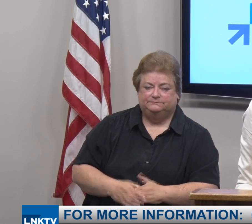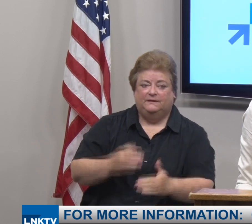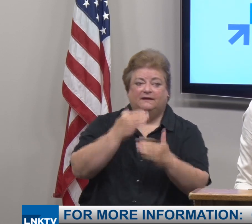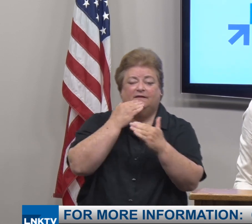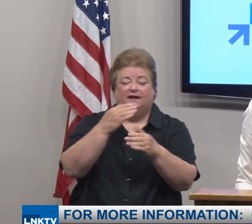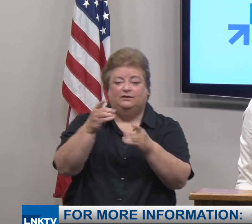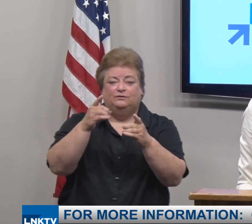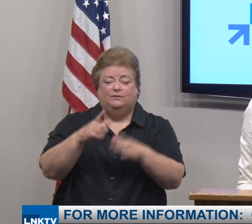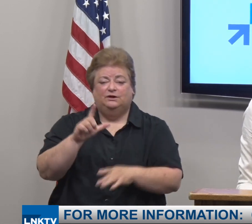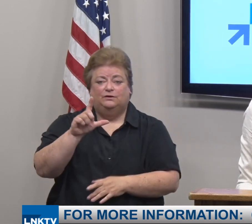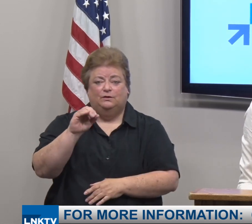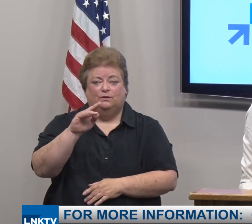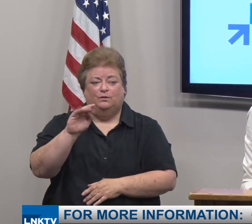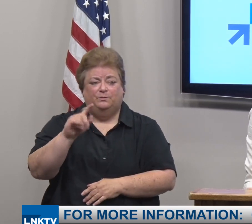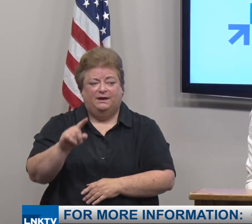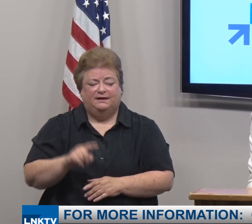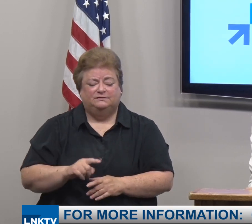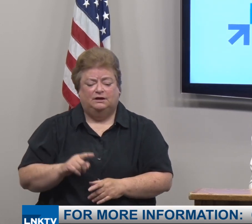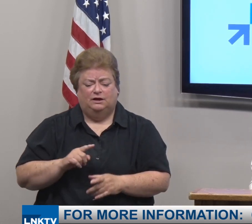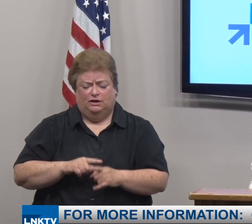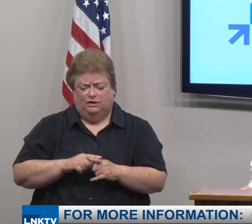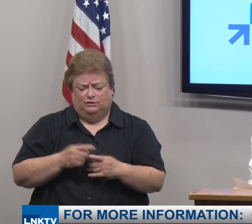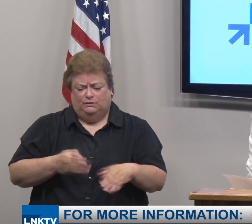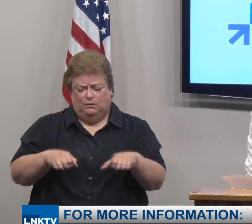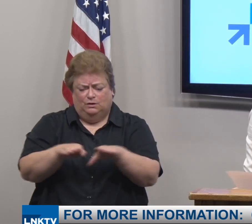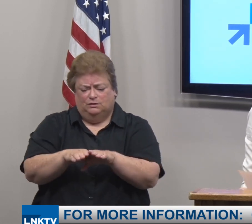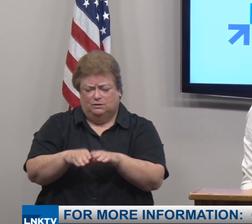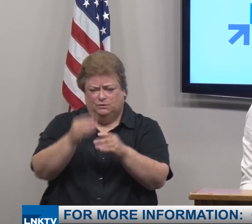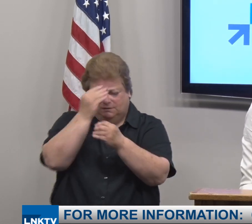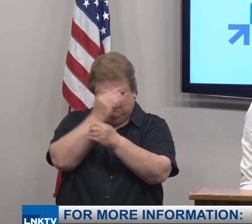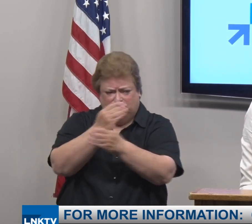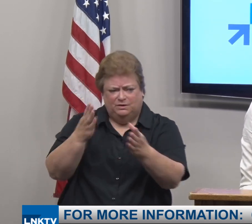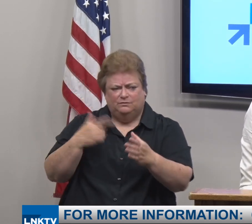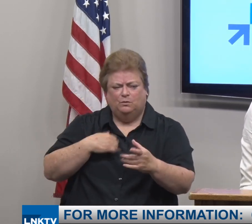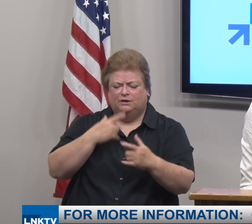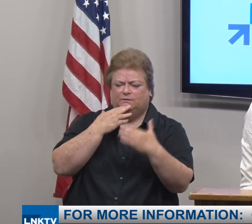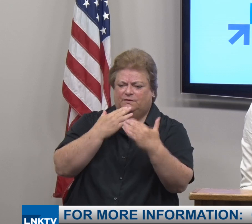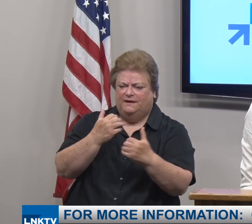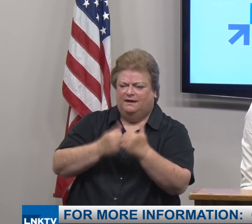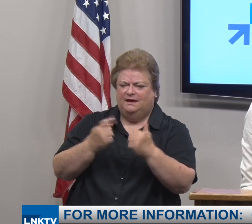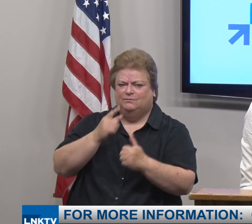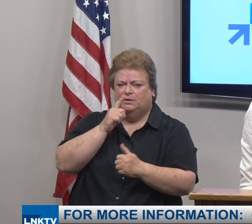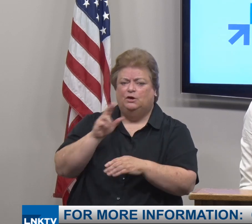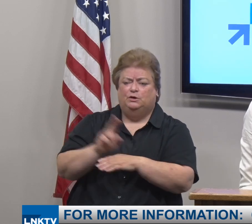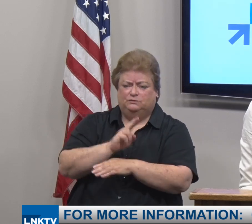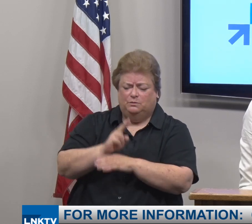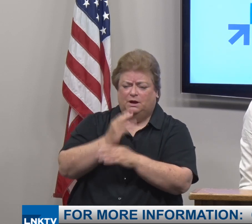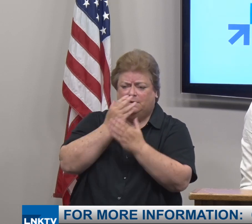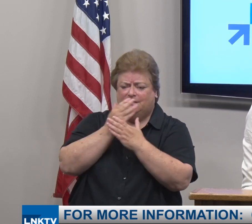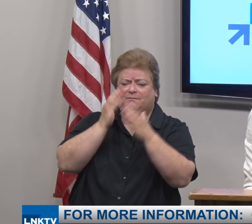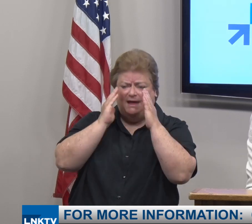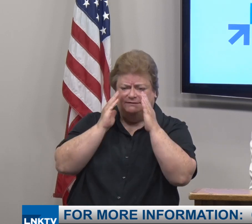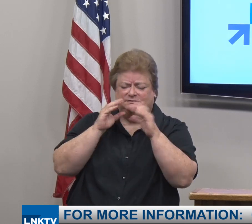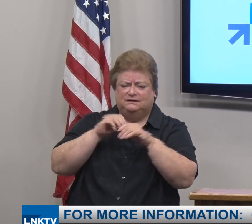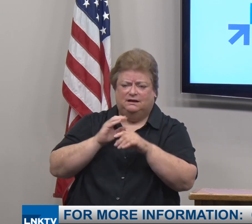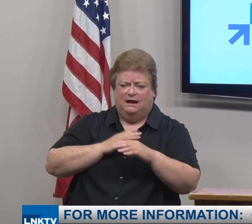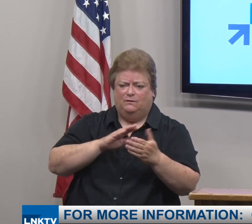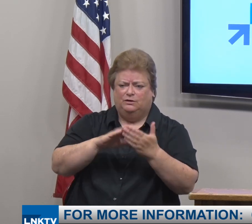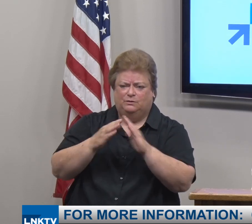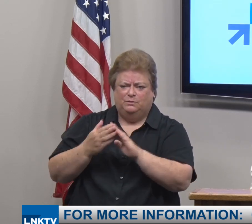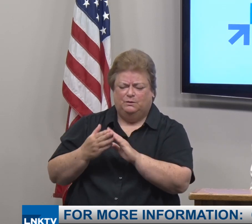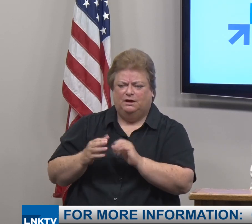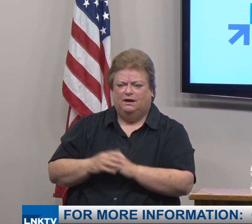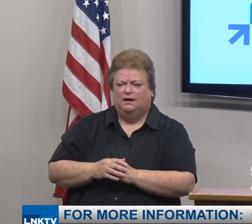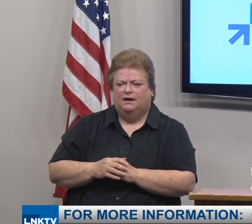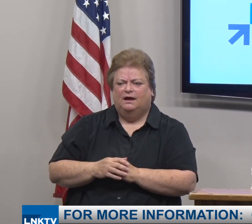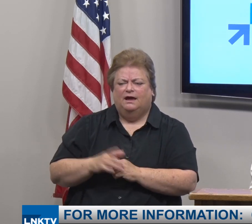Thank you, Director Lopez. To conclude the briefing, we'd like to thank everyone who is wearing a mask in our community and to highlight what